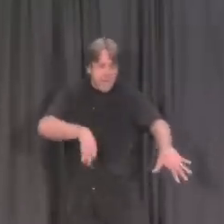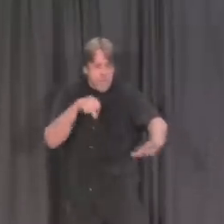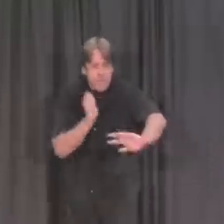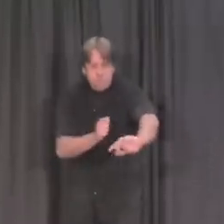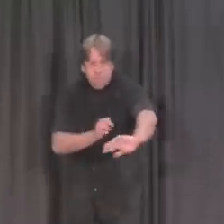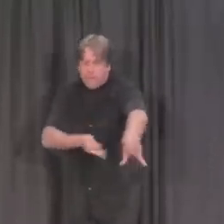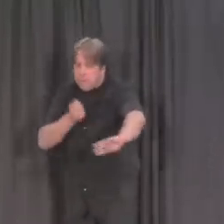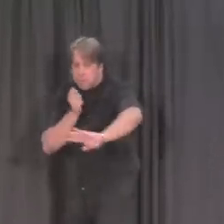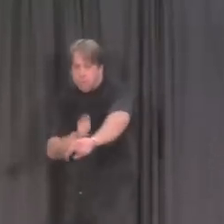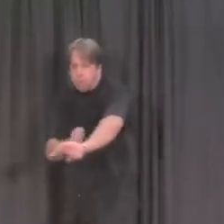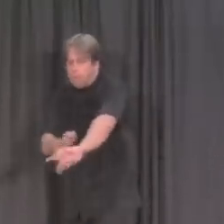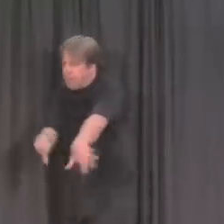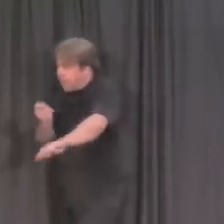work.